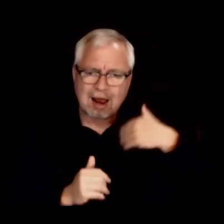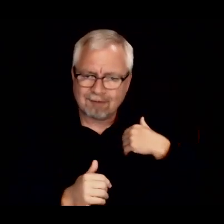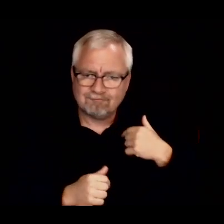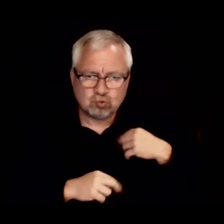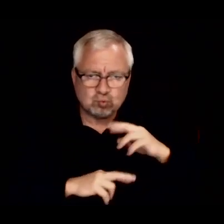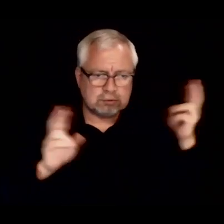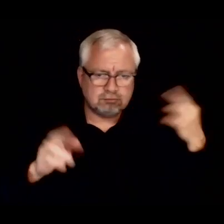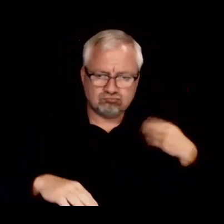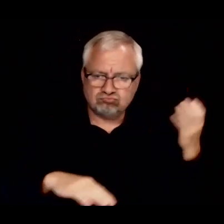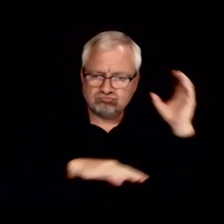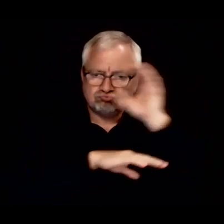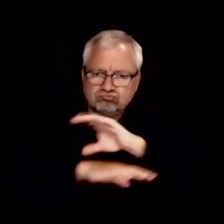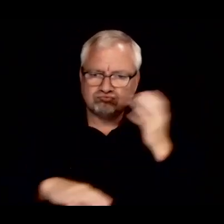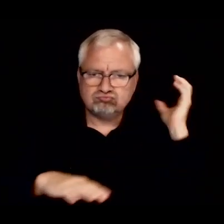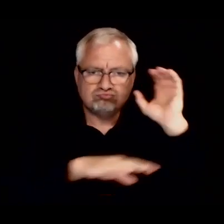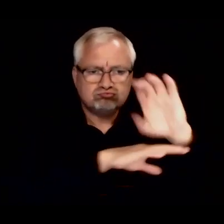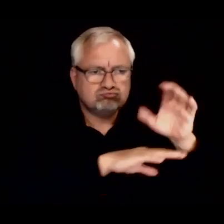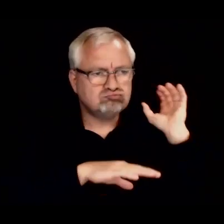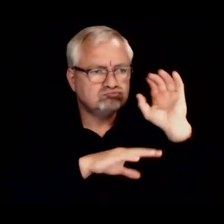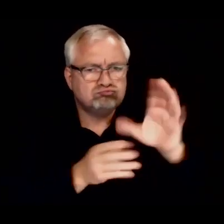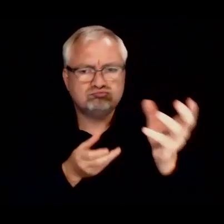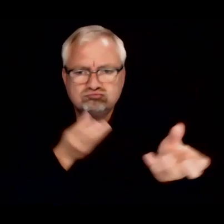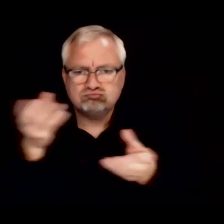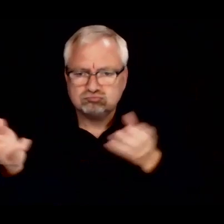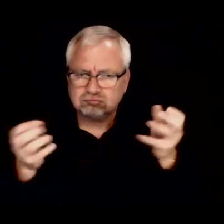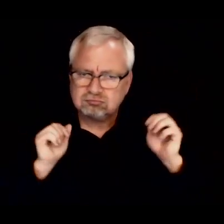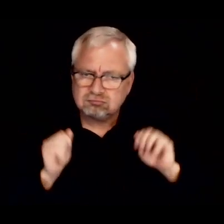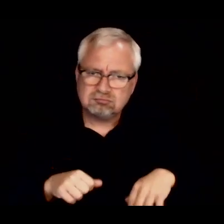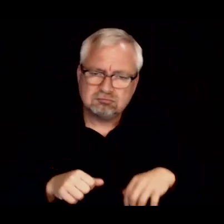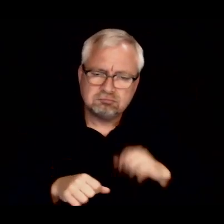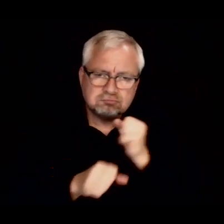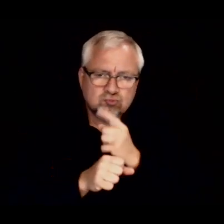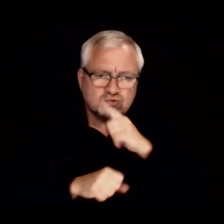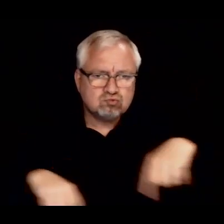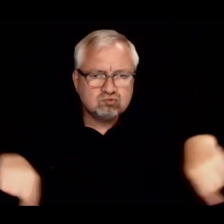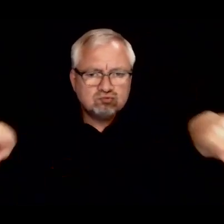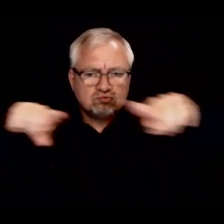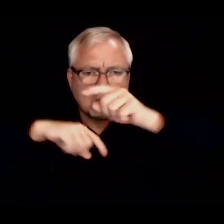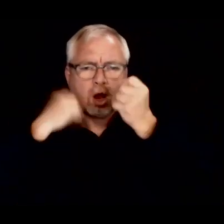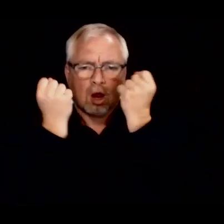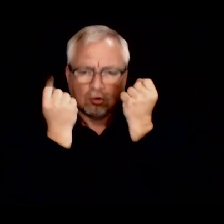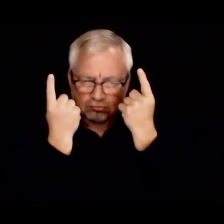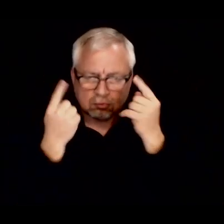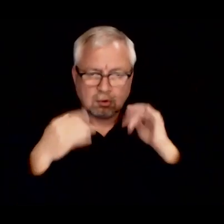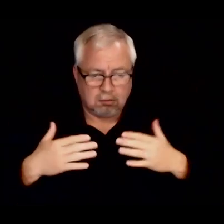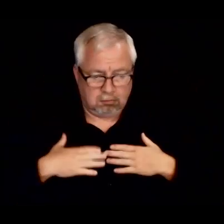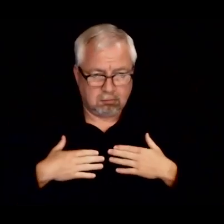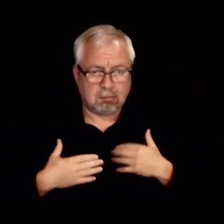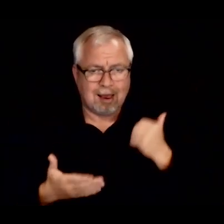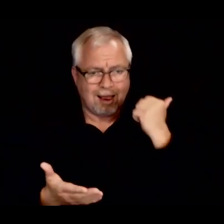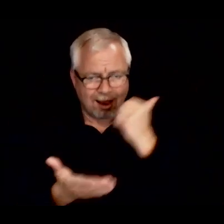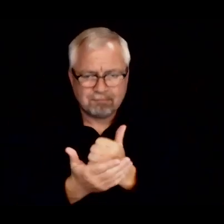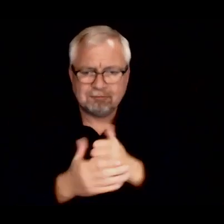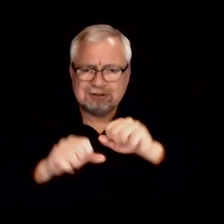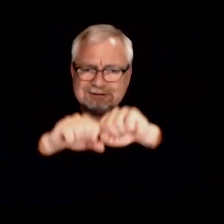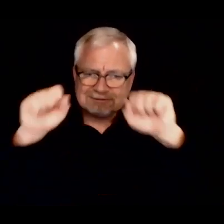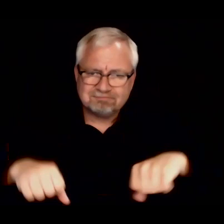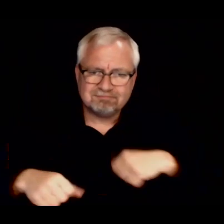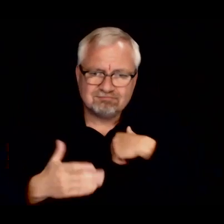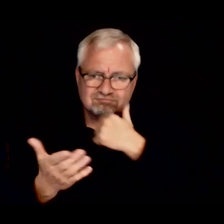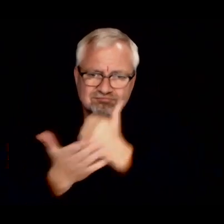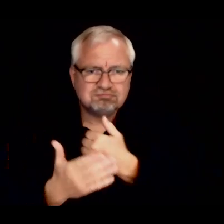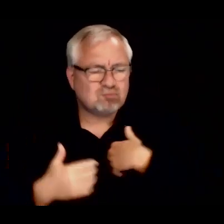very much trying to make sure that we understand and help the health systems remove those barriers, because just to reiterate a point we've made